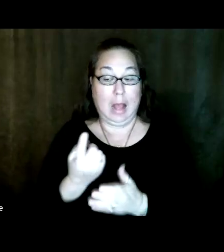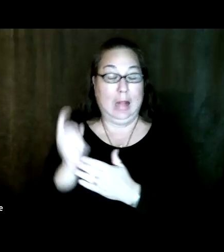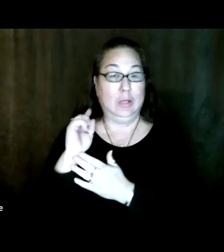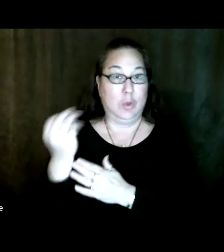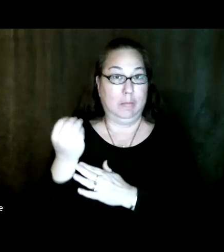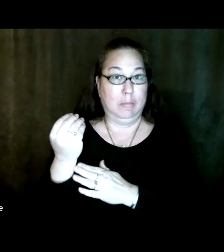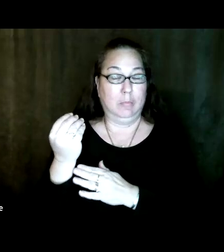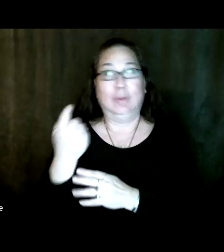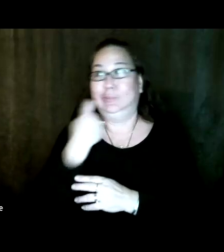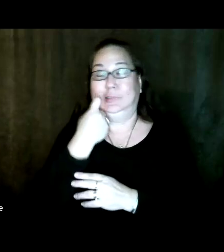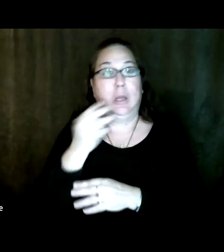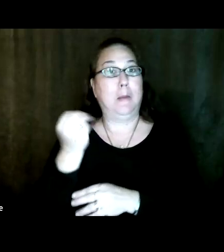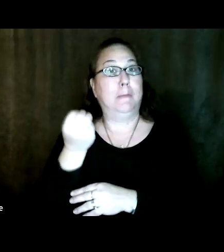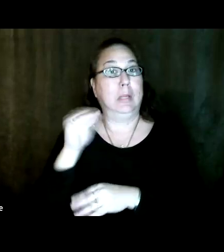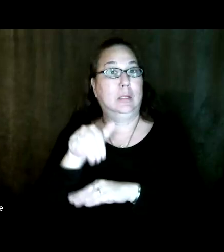of